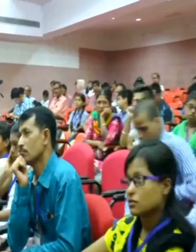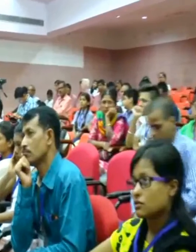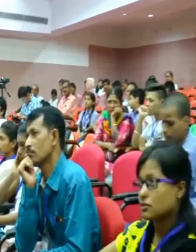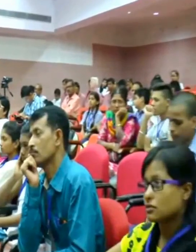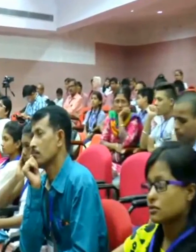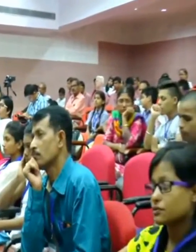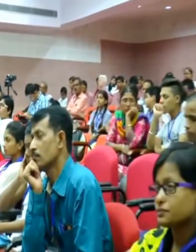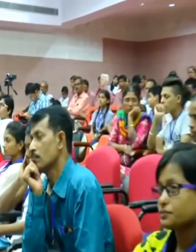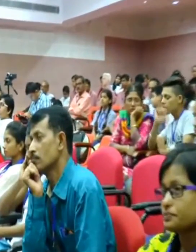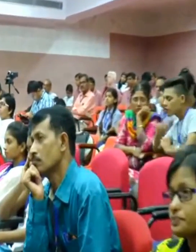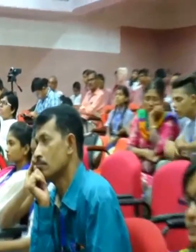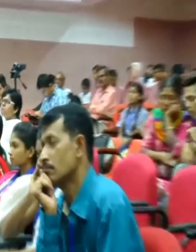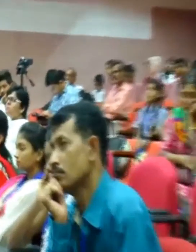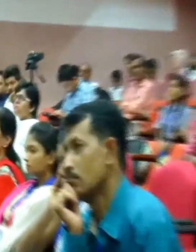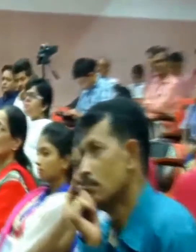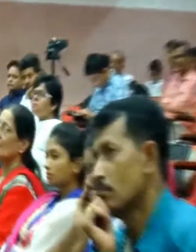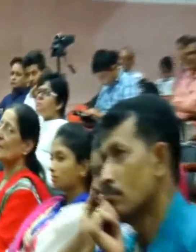We have